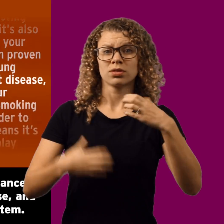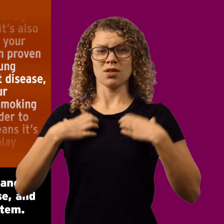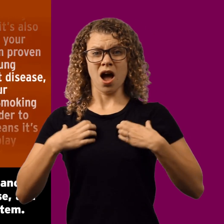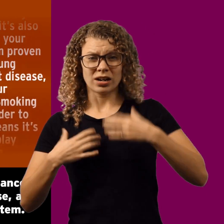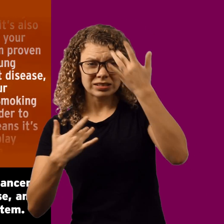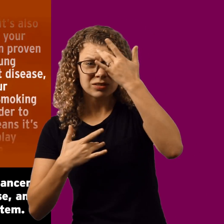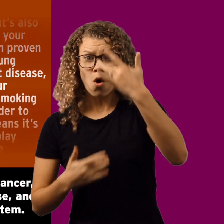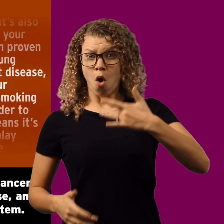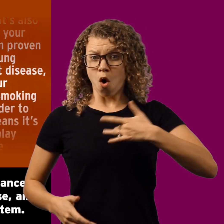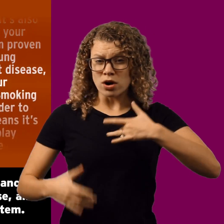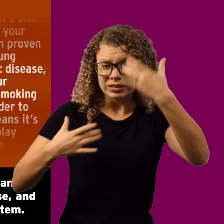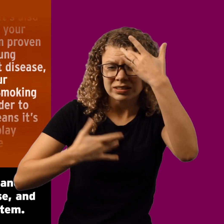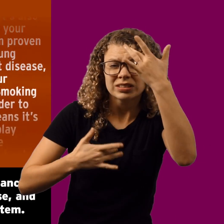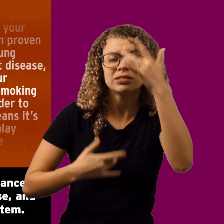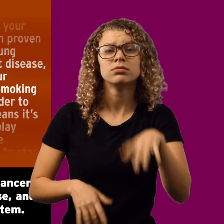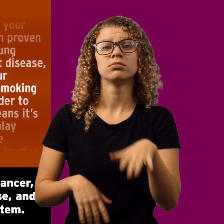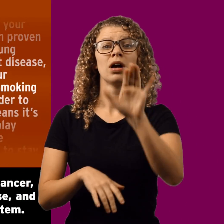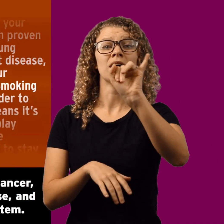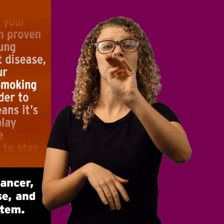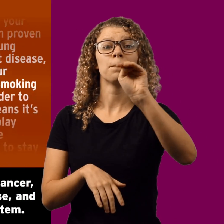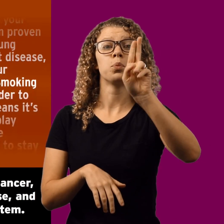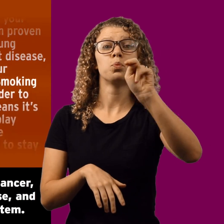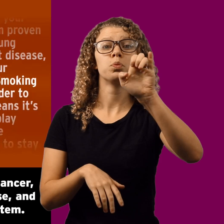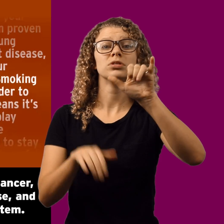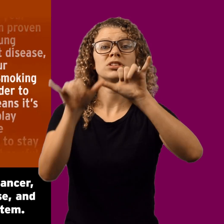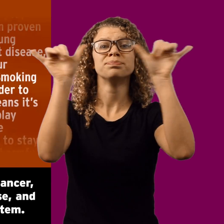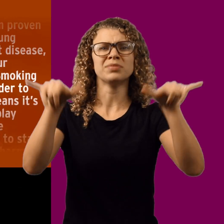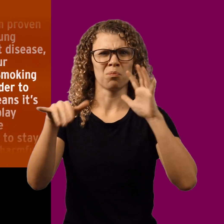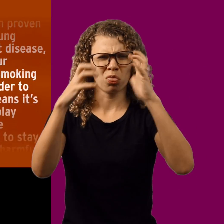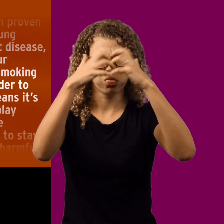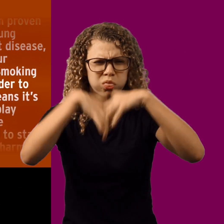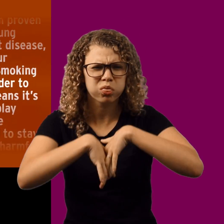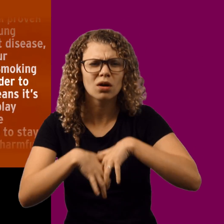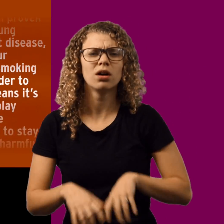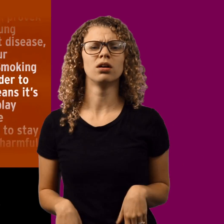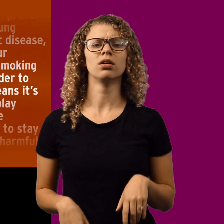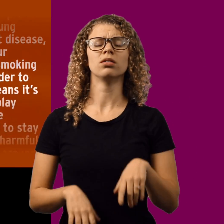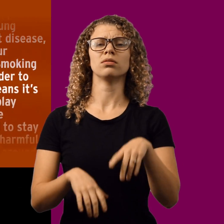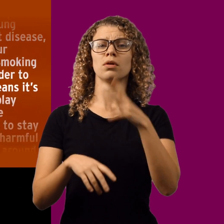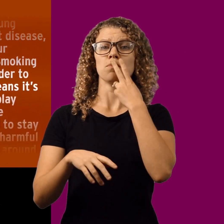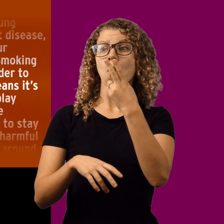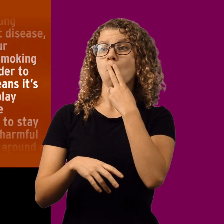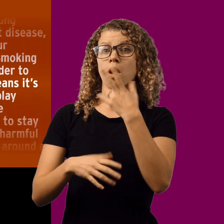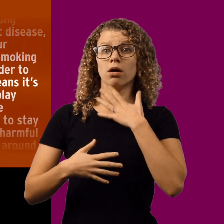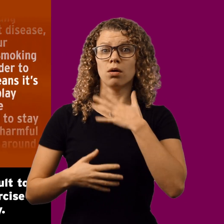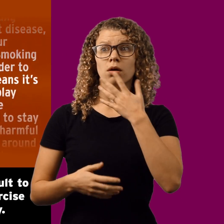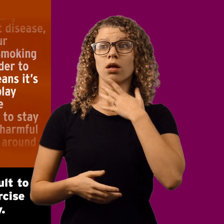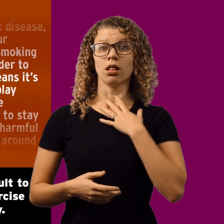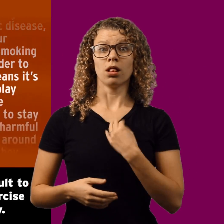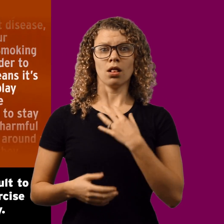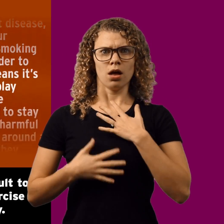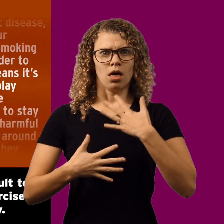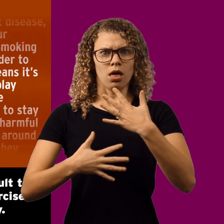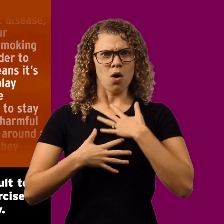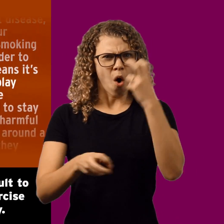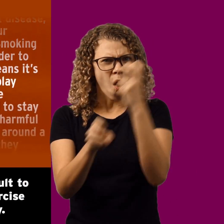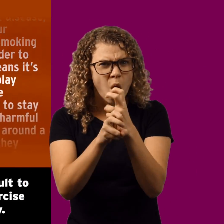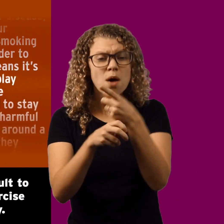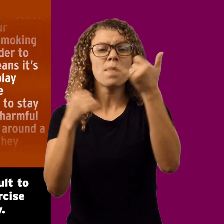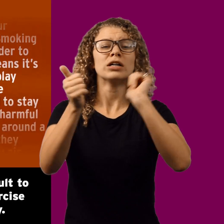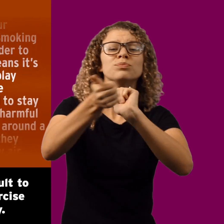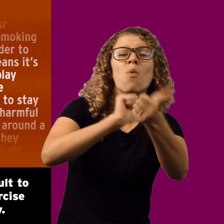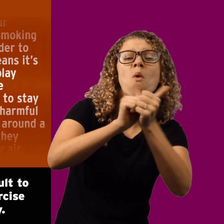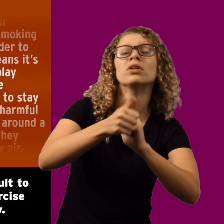lung disease, and heart disease, and to weaken your immune system. Smoking makes it a lot harder to breathe, which means it's more difficult to